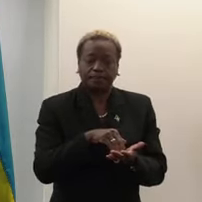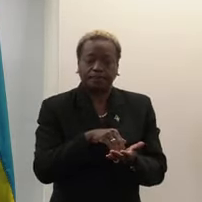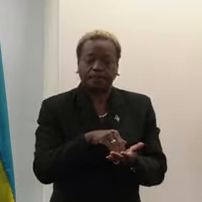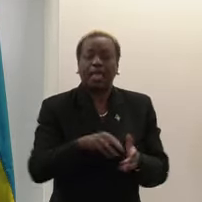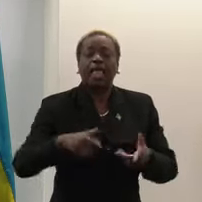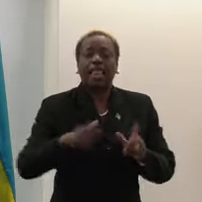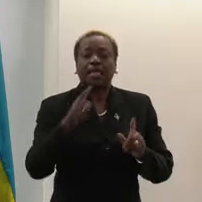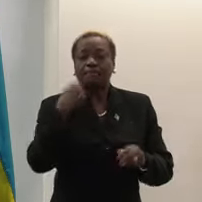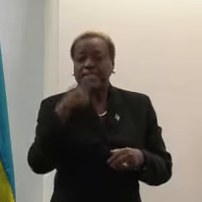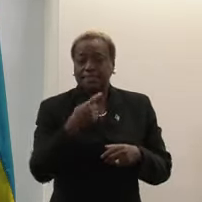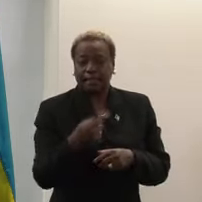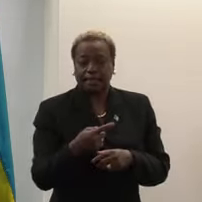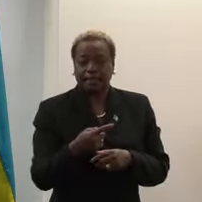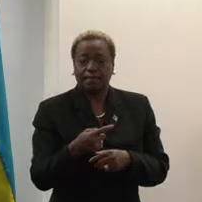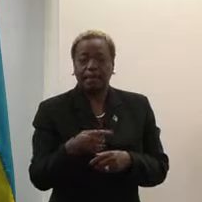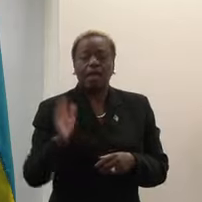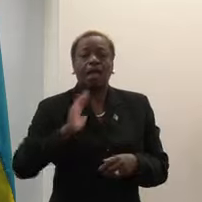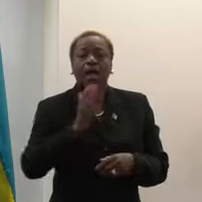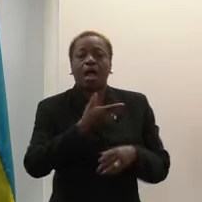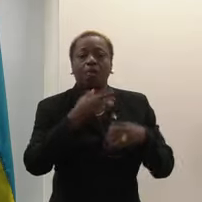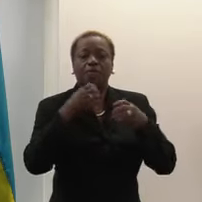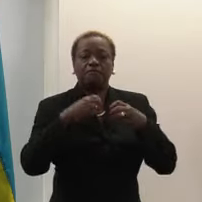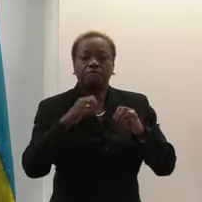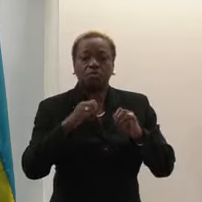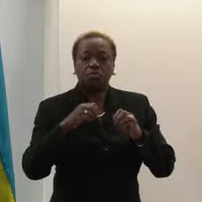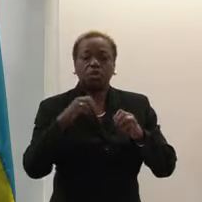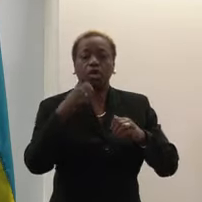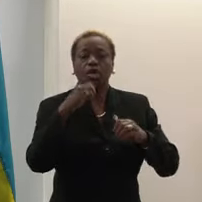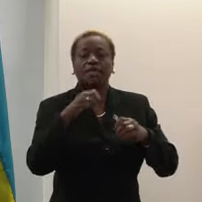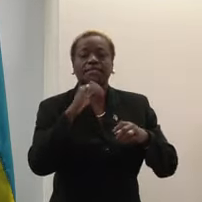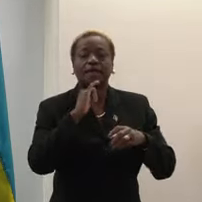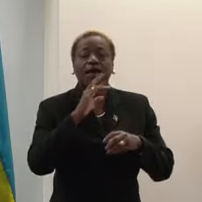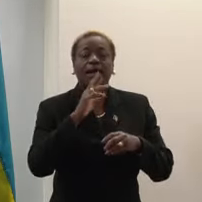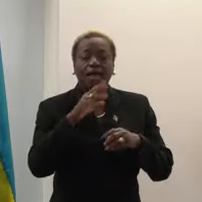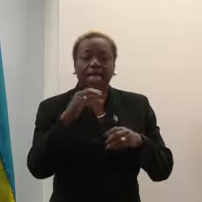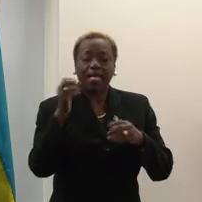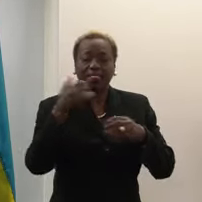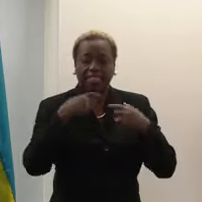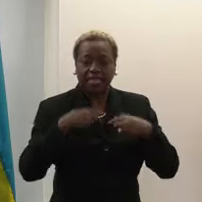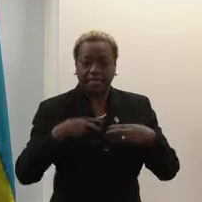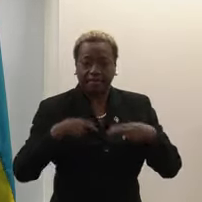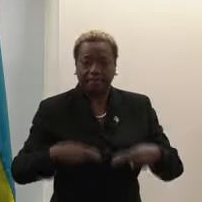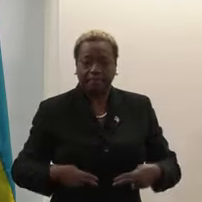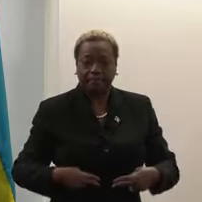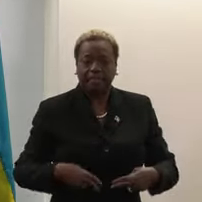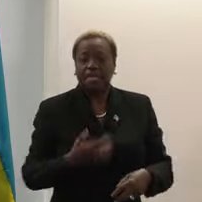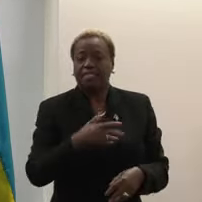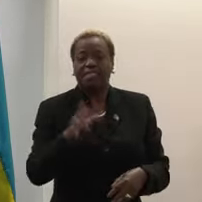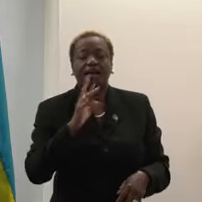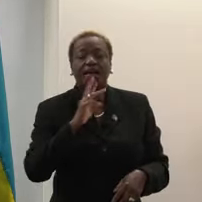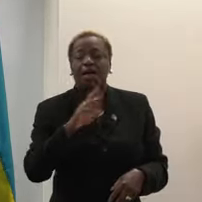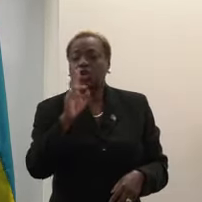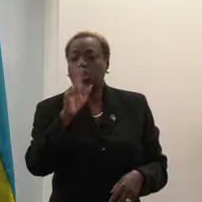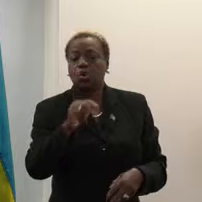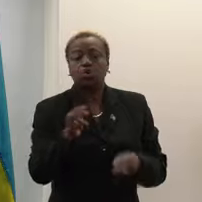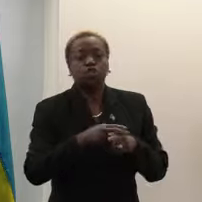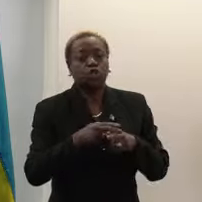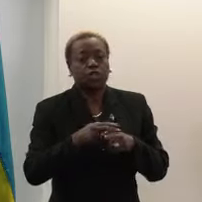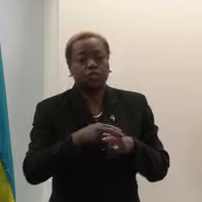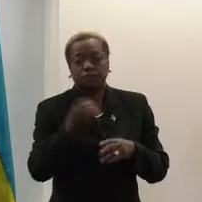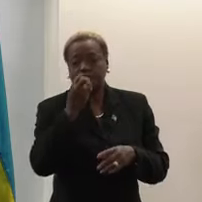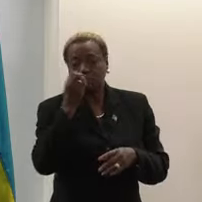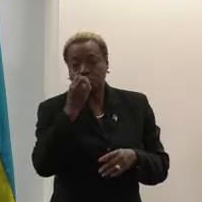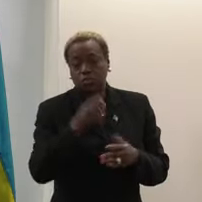let me stress, our food stocks are healthy. There are no shortage of food